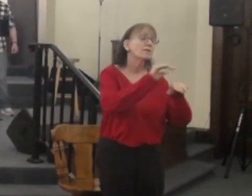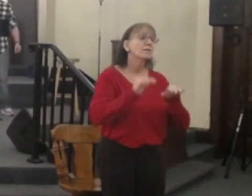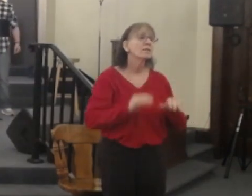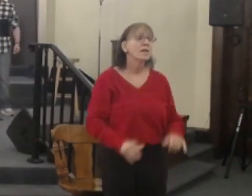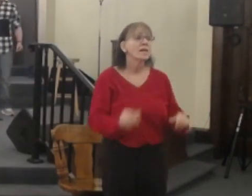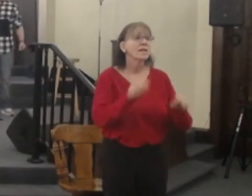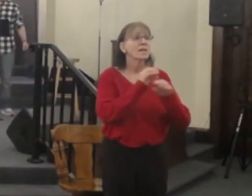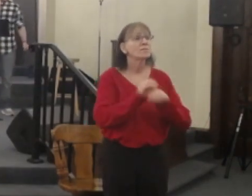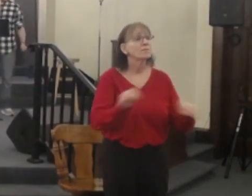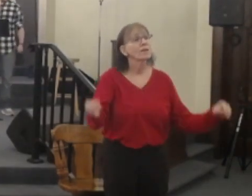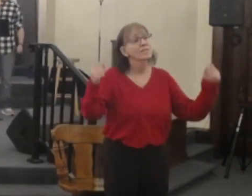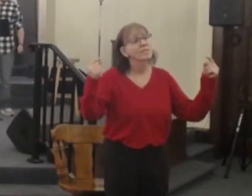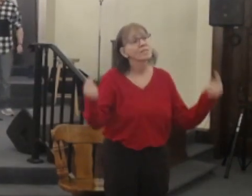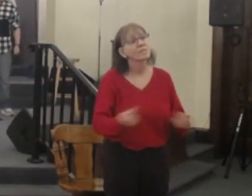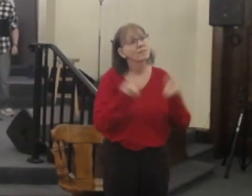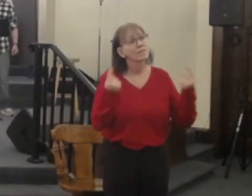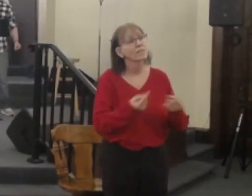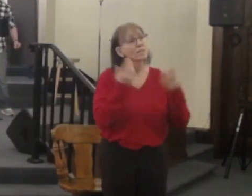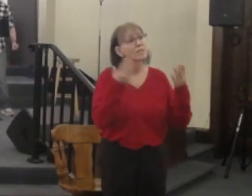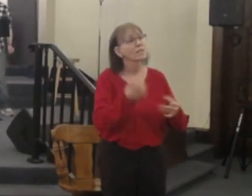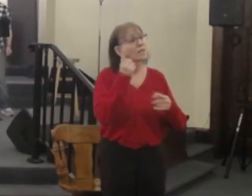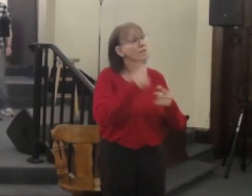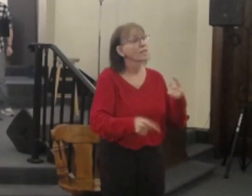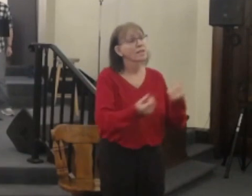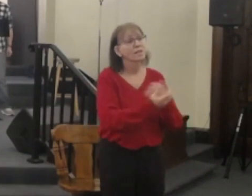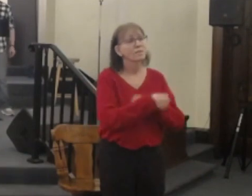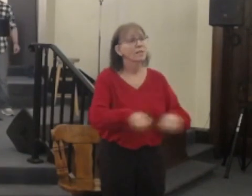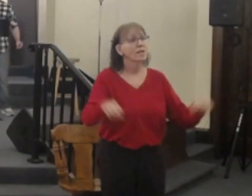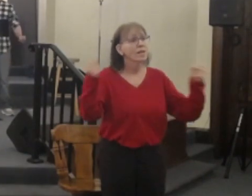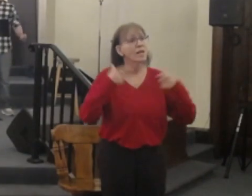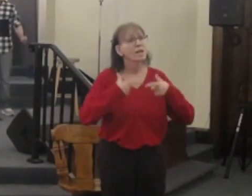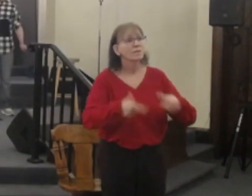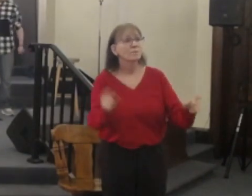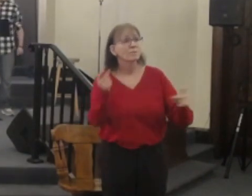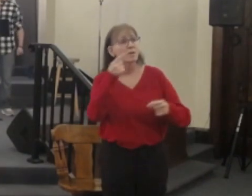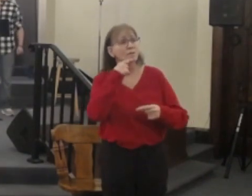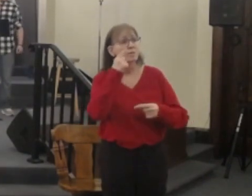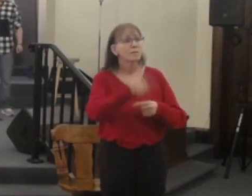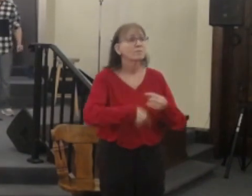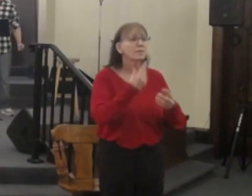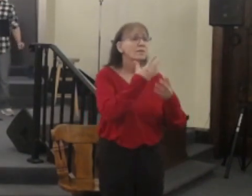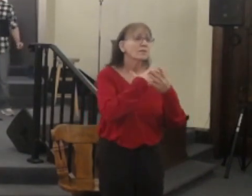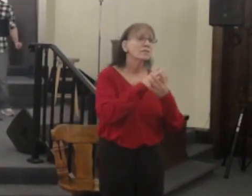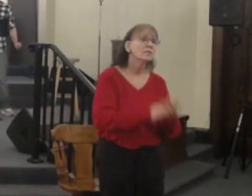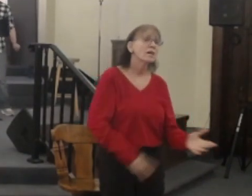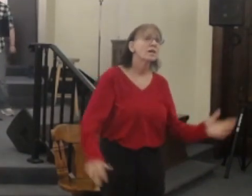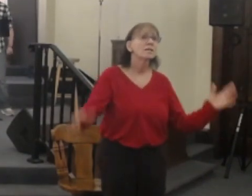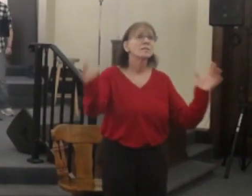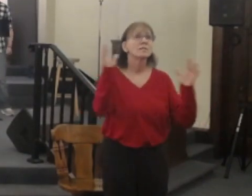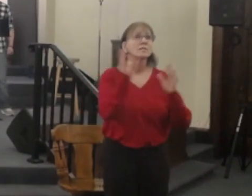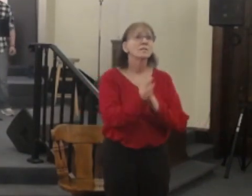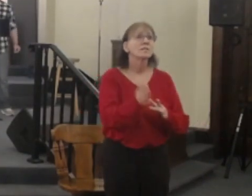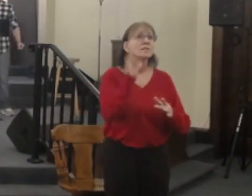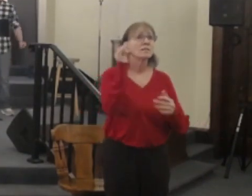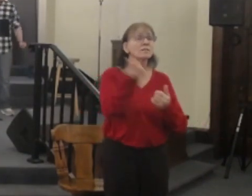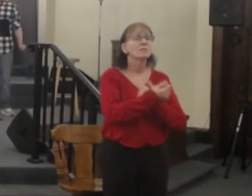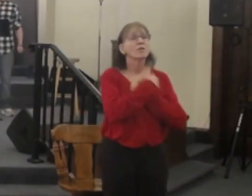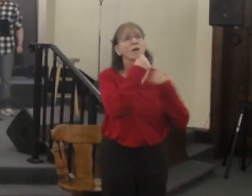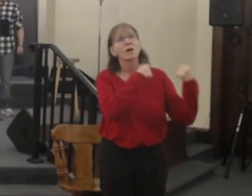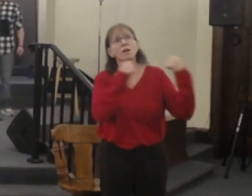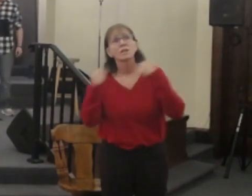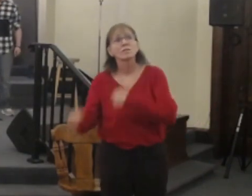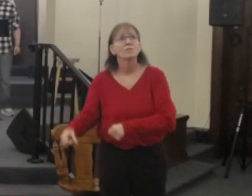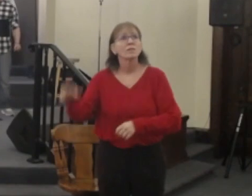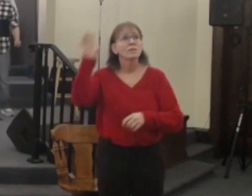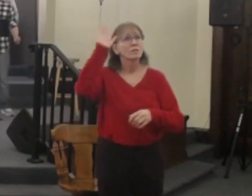grave. Ain't no sinner that he can't save. Let me tell you about my Jesus. His love is